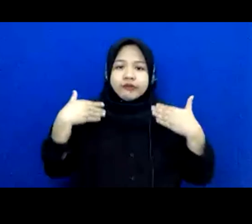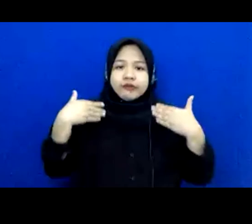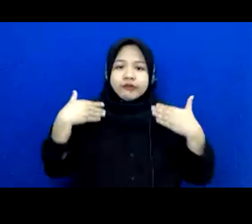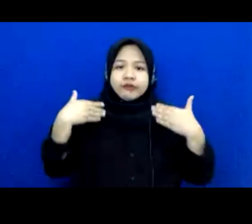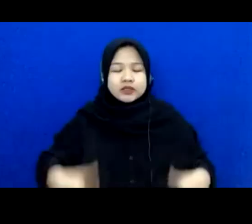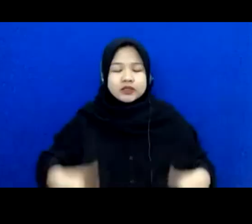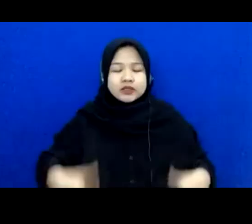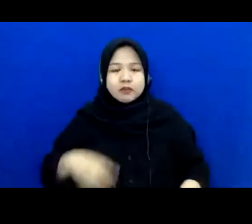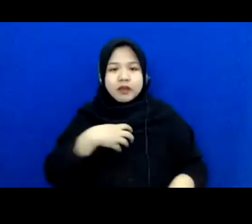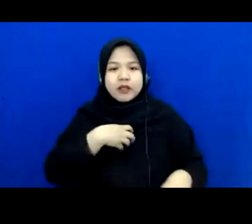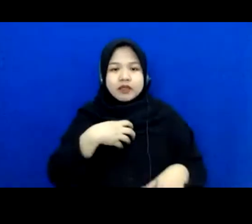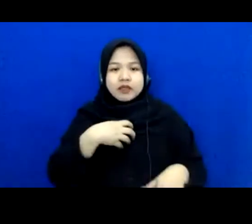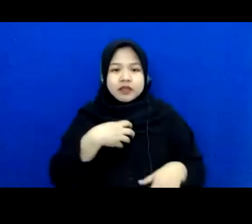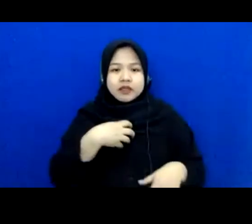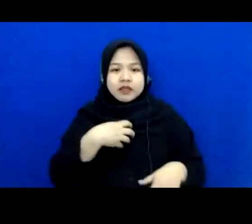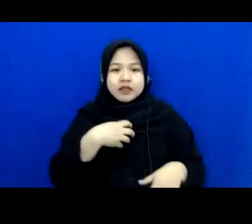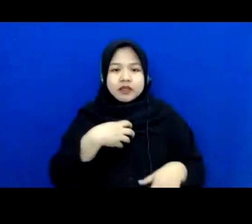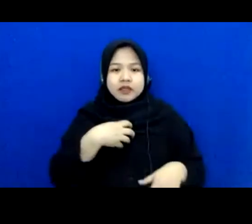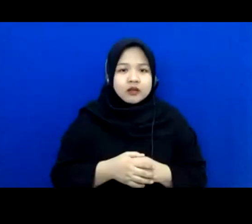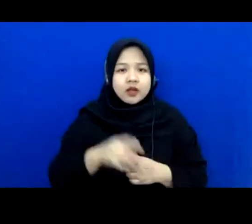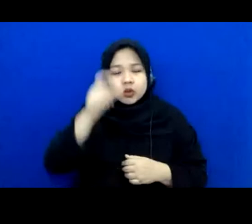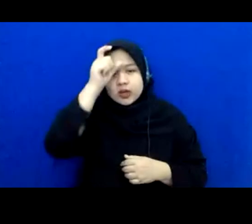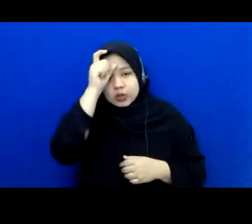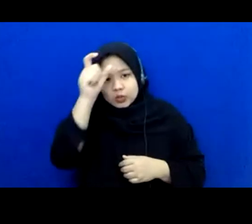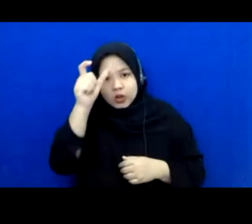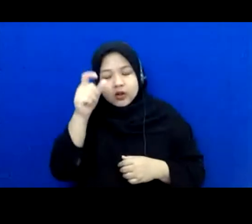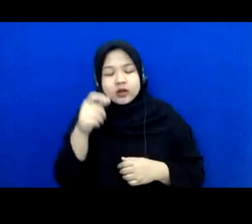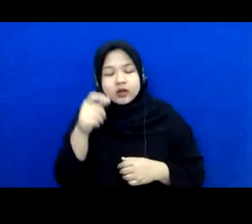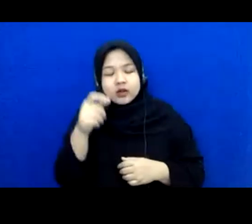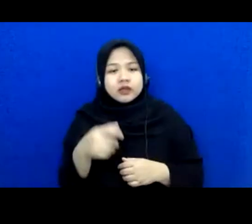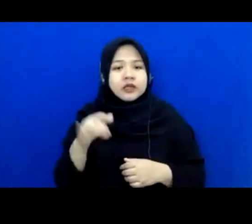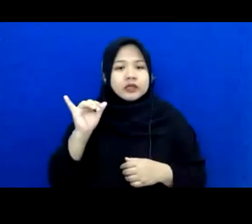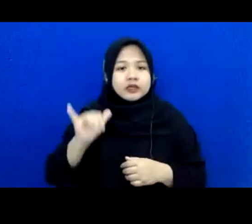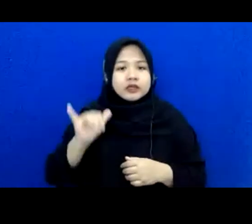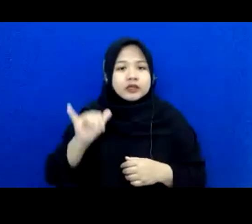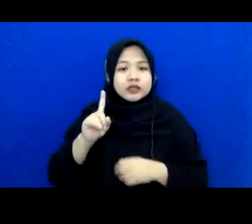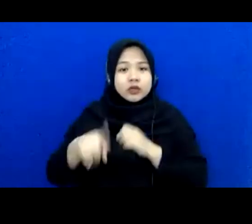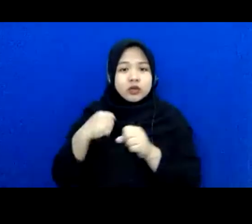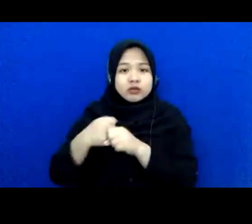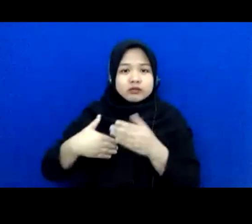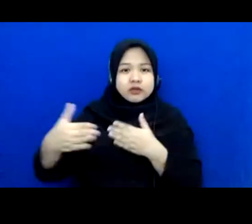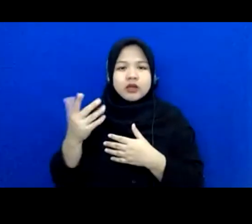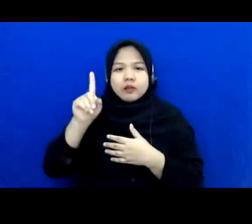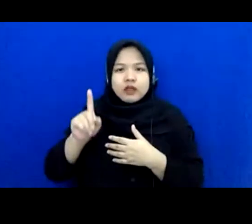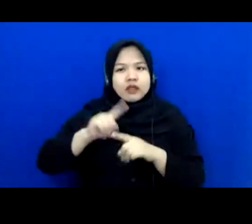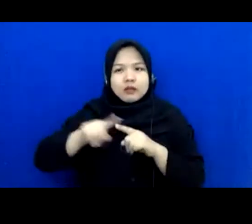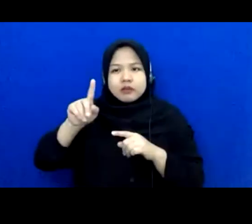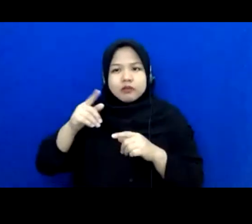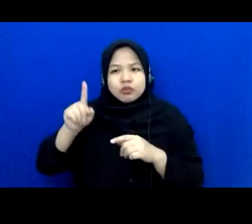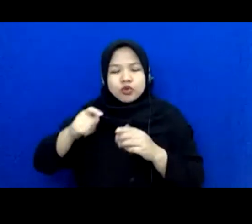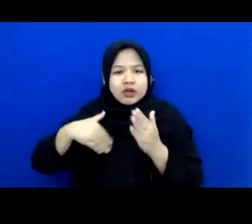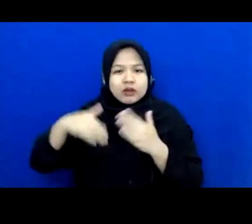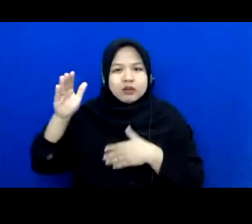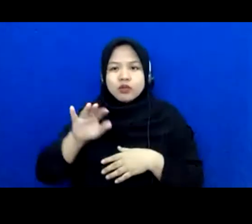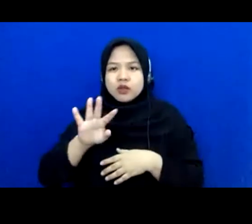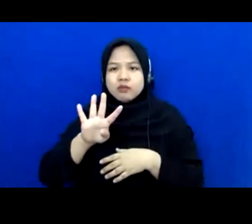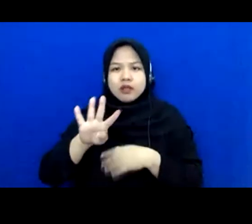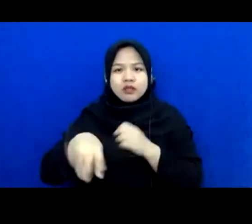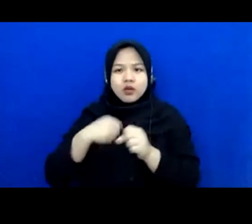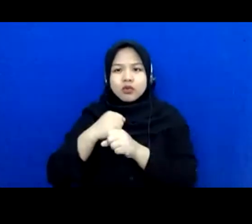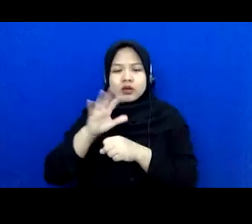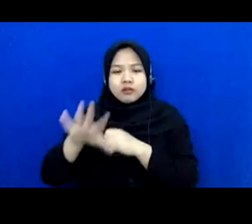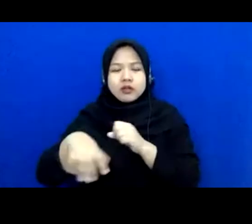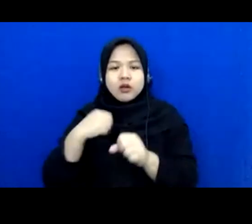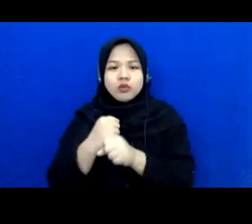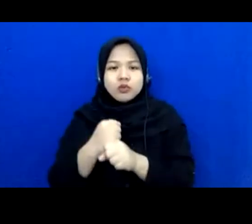who are terminal illness. You know that you didn't die 1 year. They survived 5 years, 6 years. So as of today, we train and place over 2,000